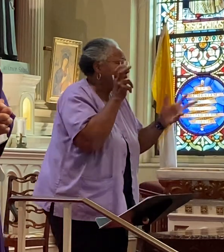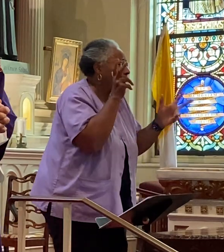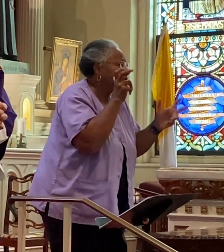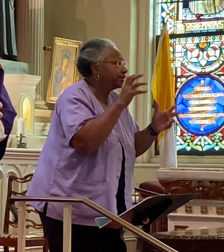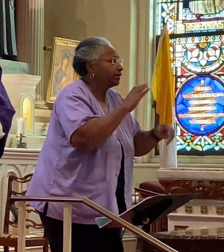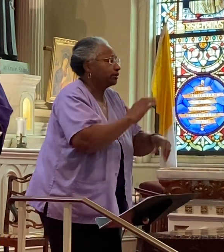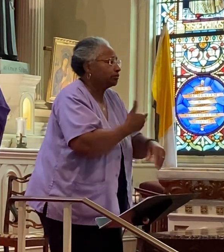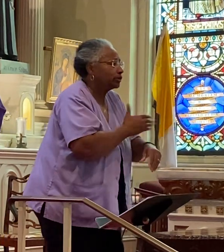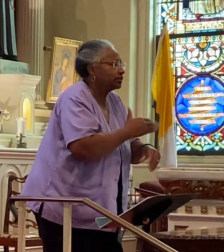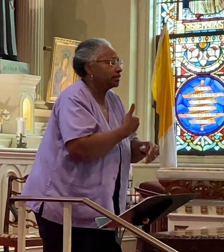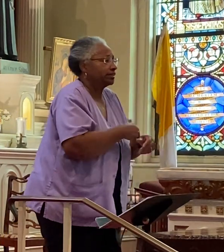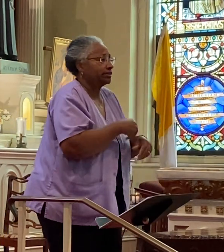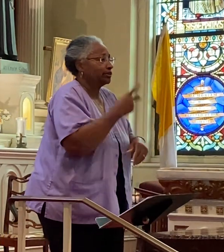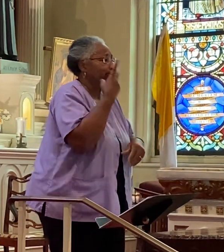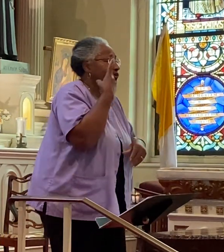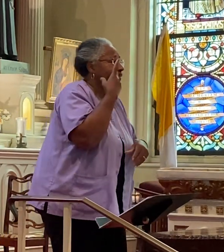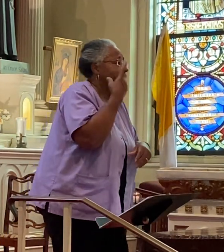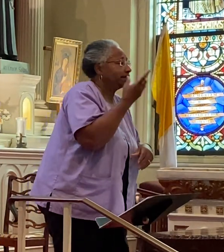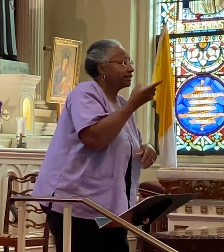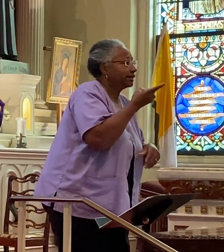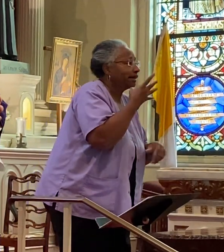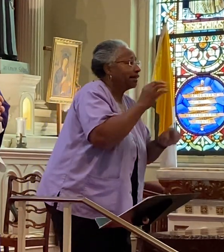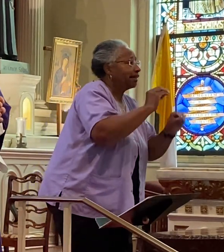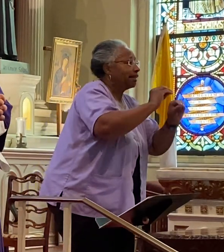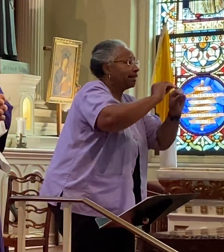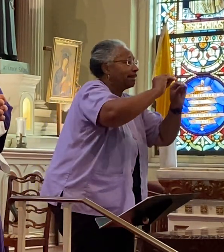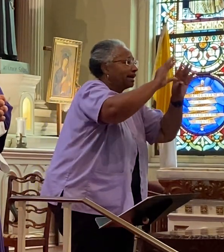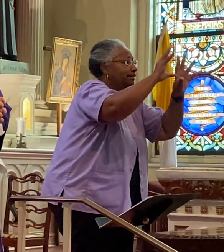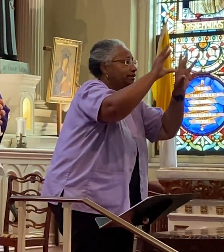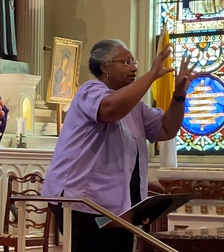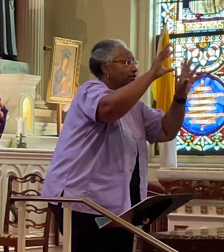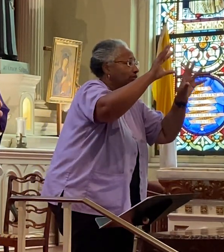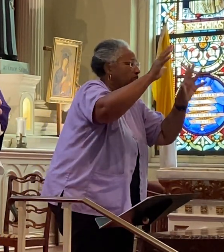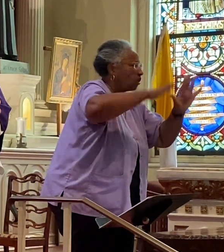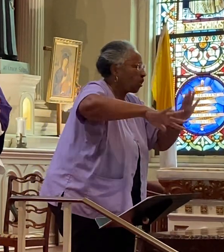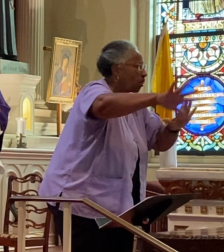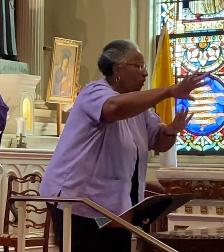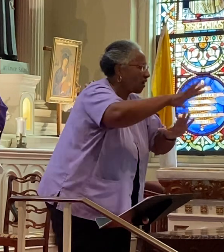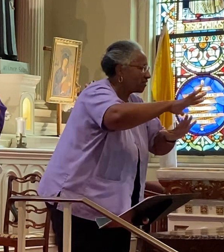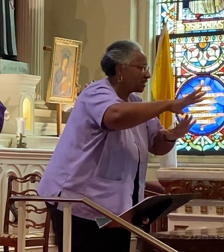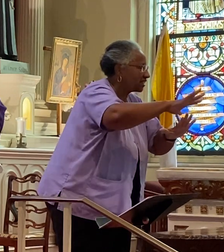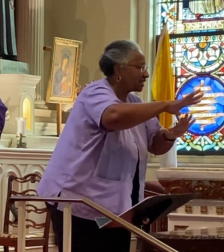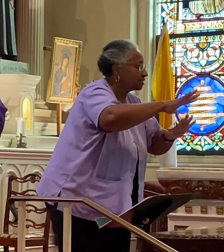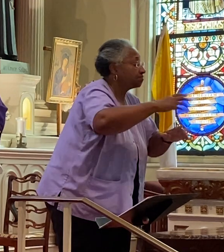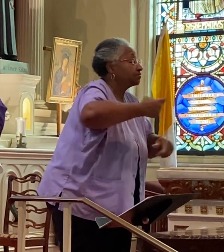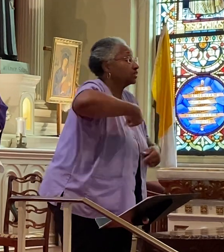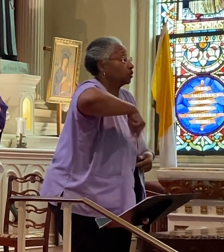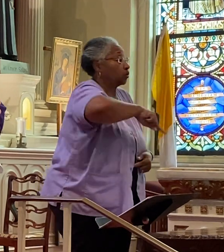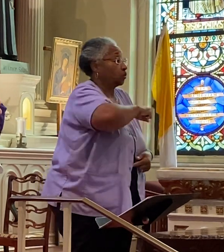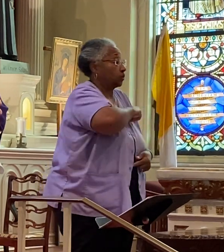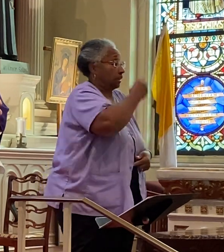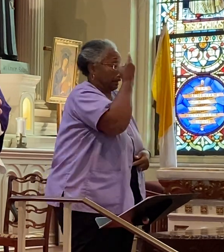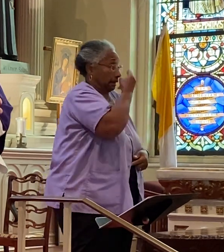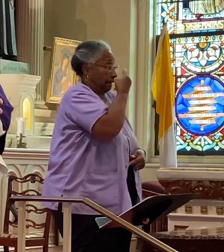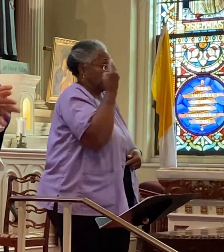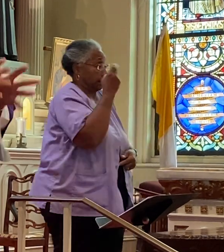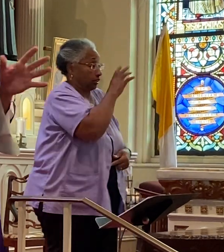and of course we as Catholic Christians, Lent perhaps is the